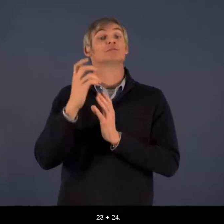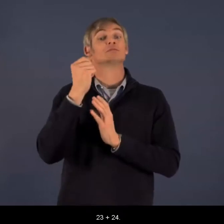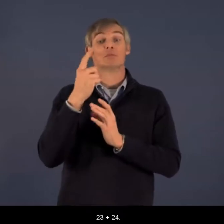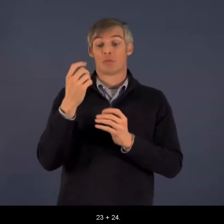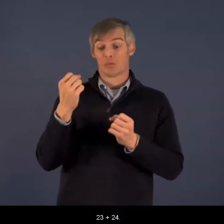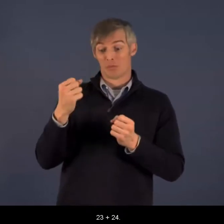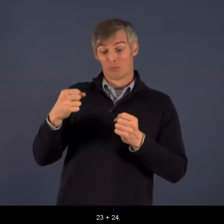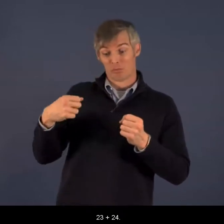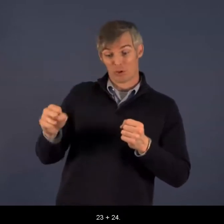23 and 24.